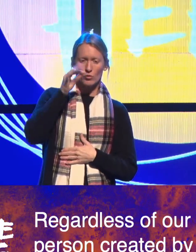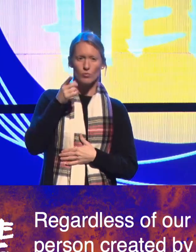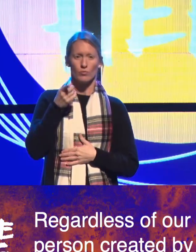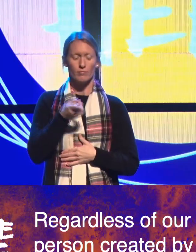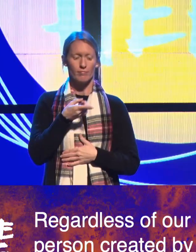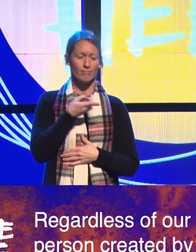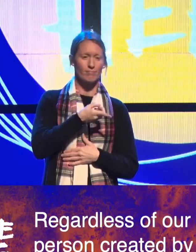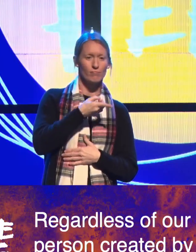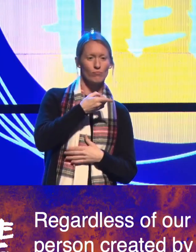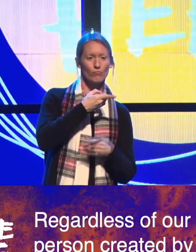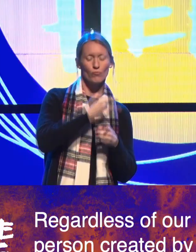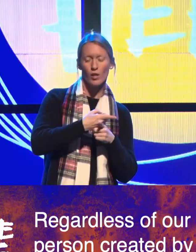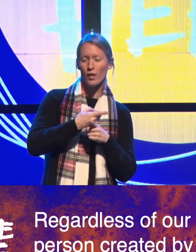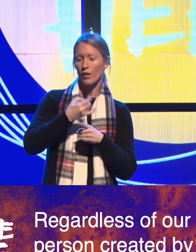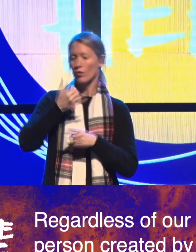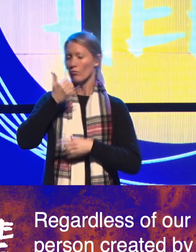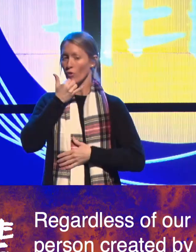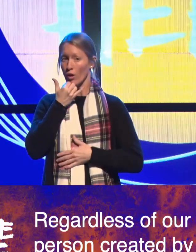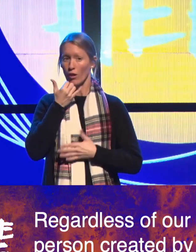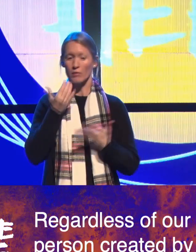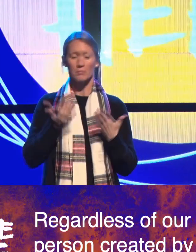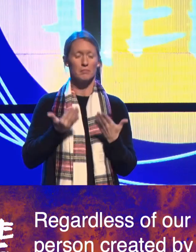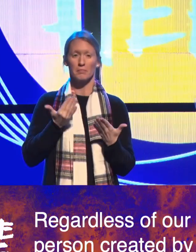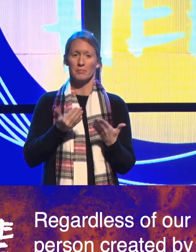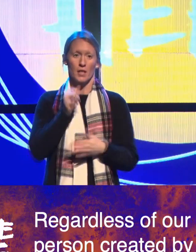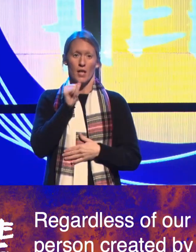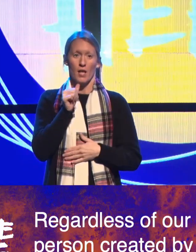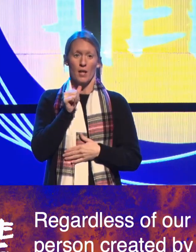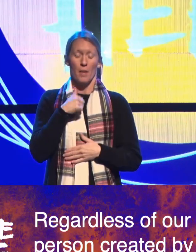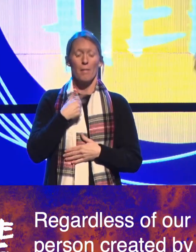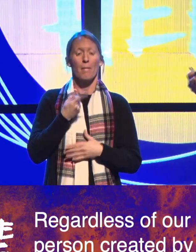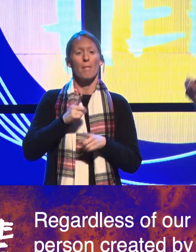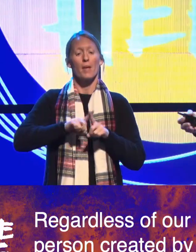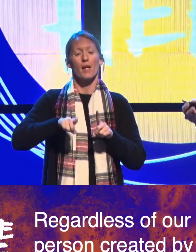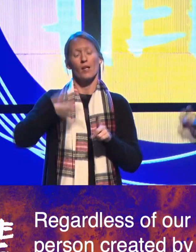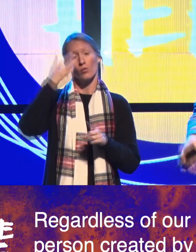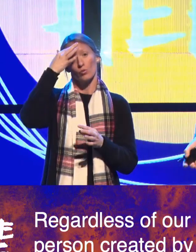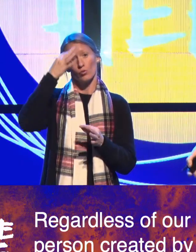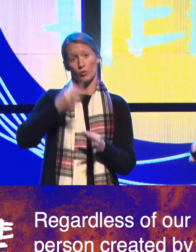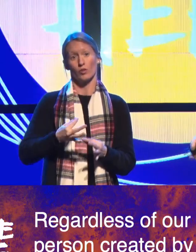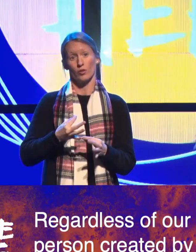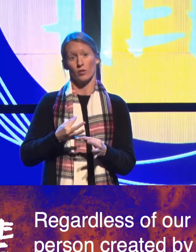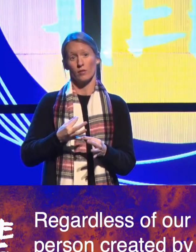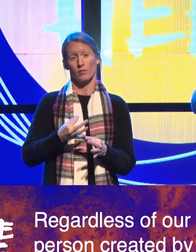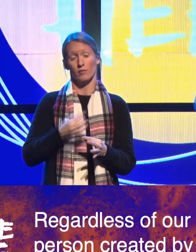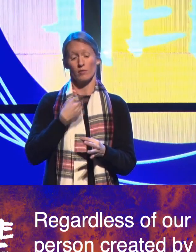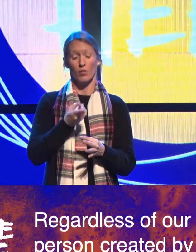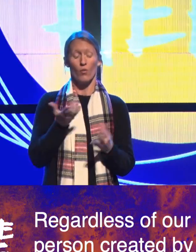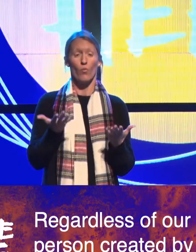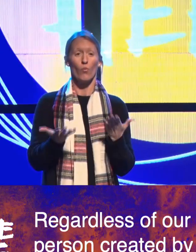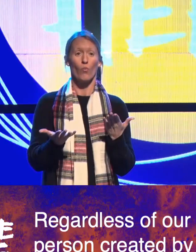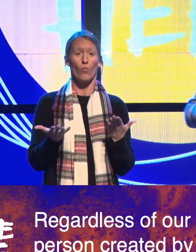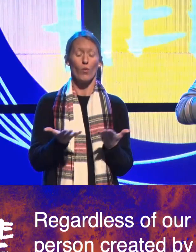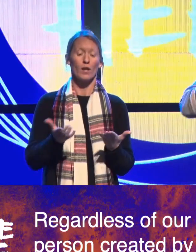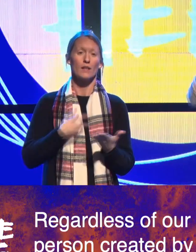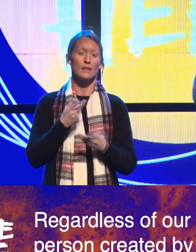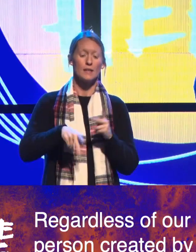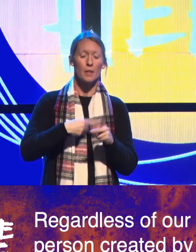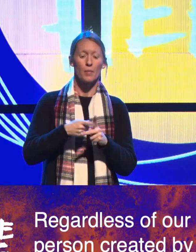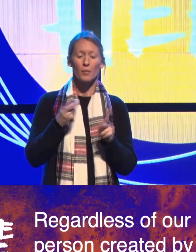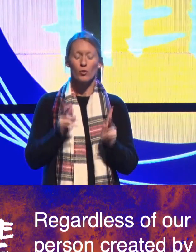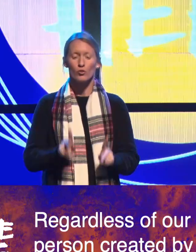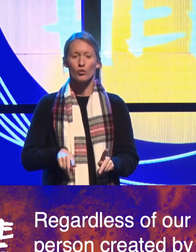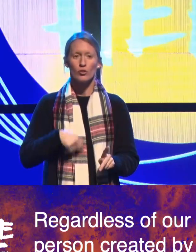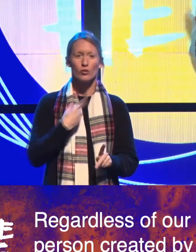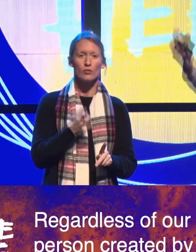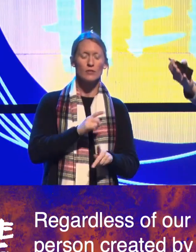one is right or wrong. But I think we have to make a choice. What kind of person do we want to be when it comes to the future? Do we want to just be